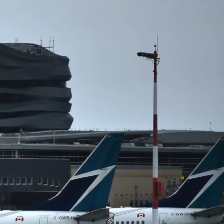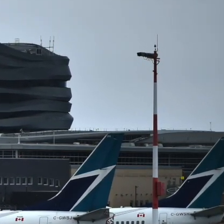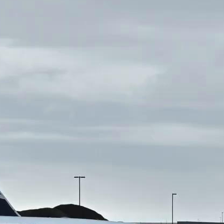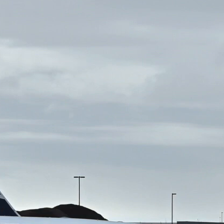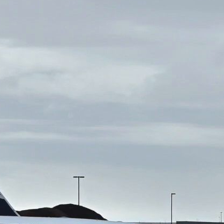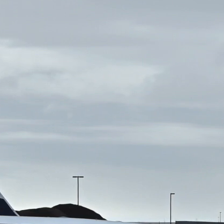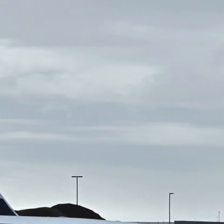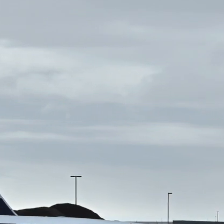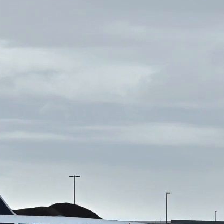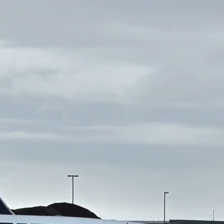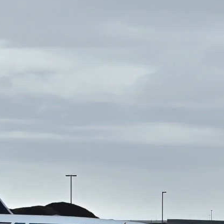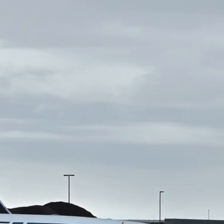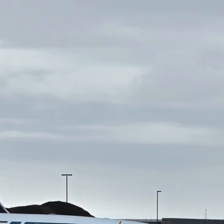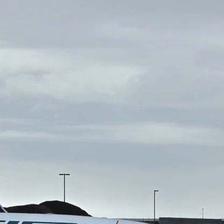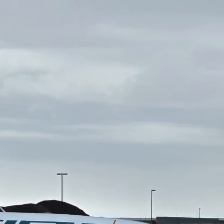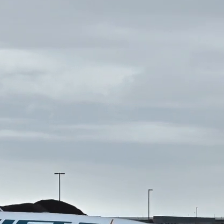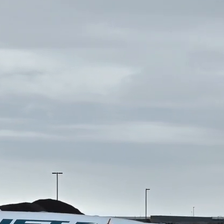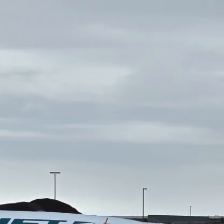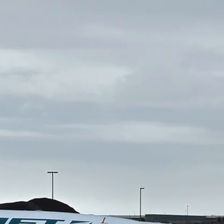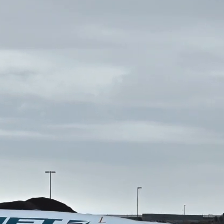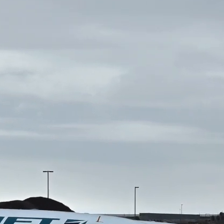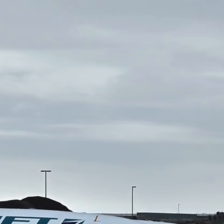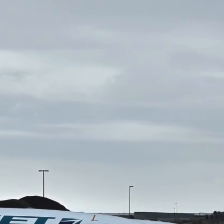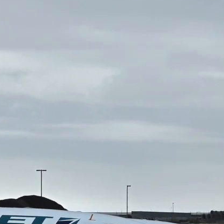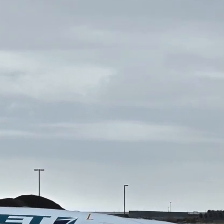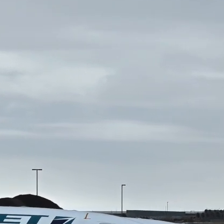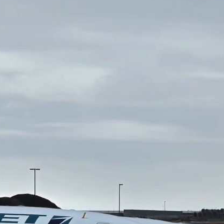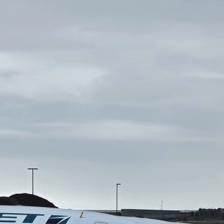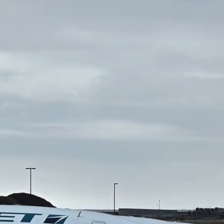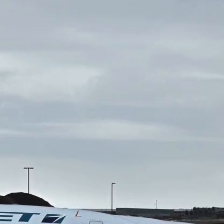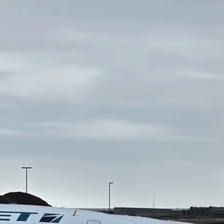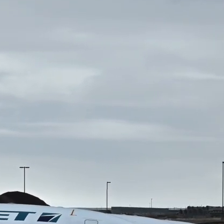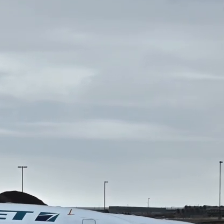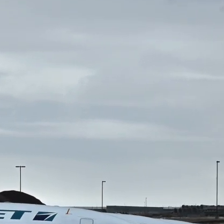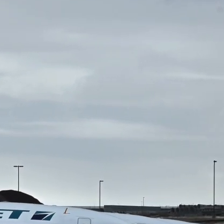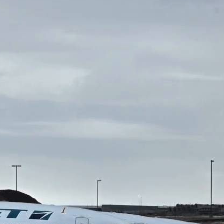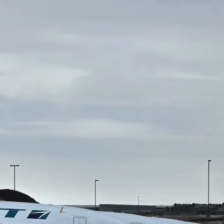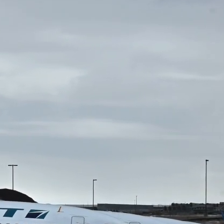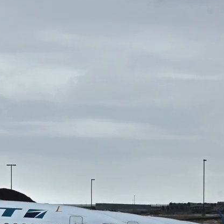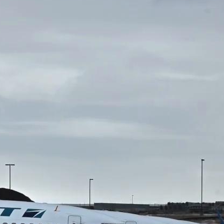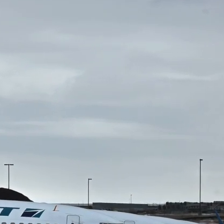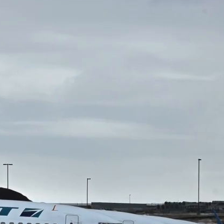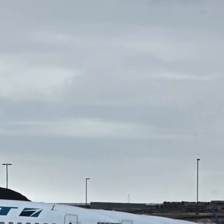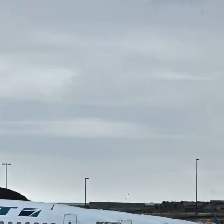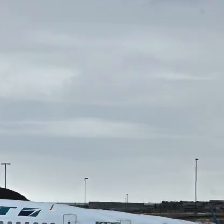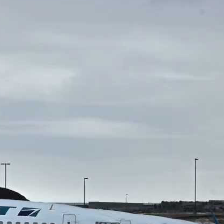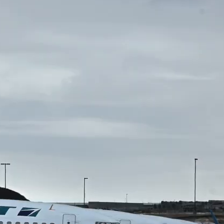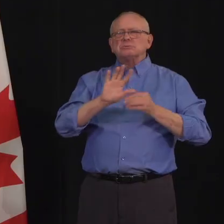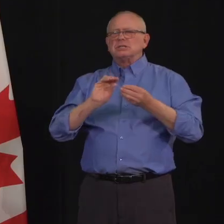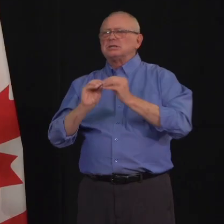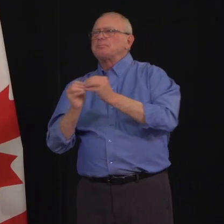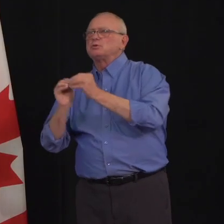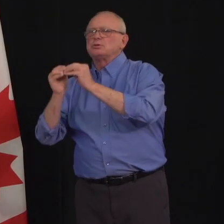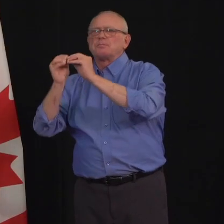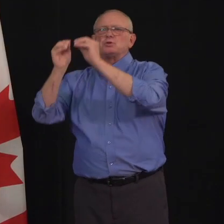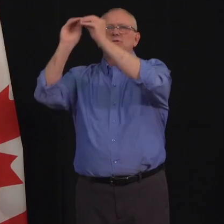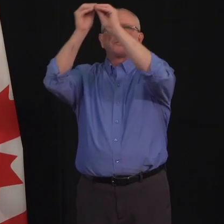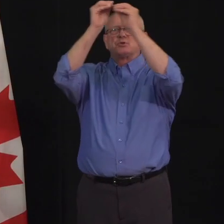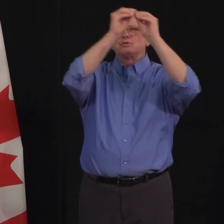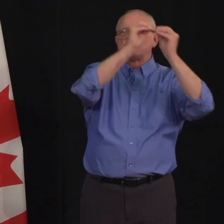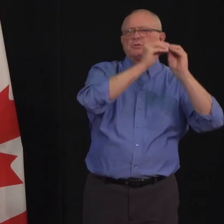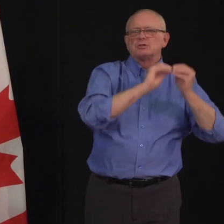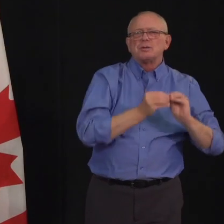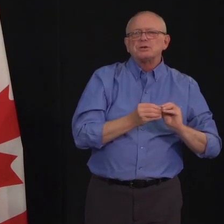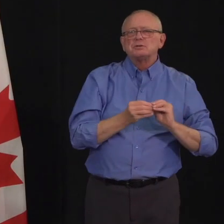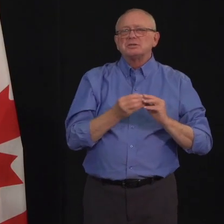would be important for Albertans to look at the province if they are considering going somewhere for an essential trip. There are some provinces that do